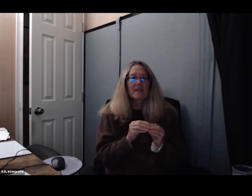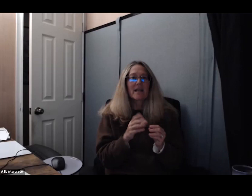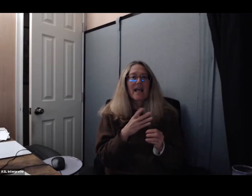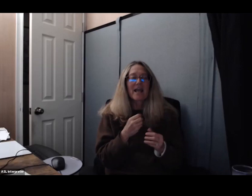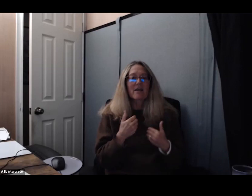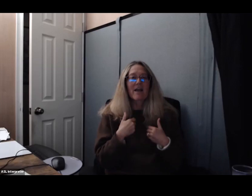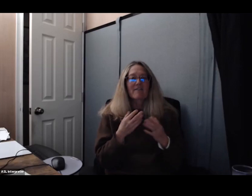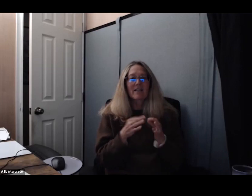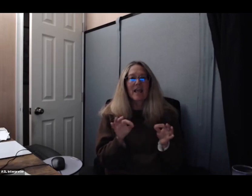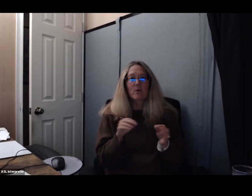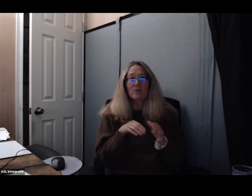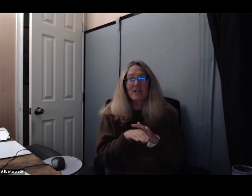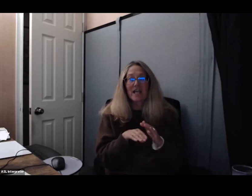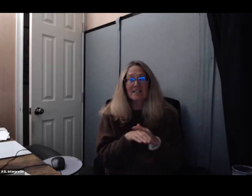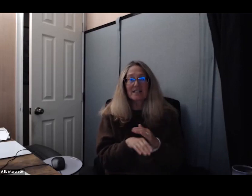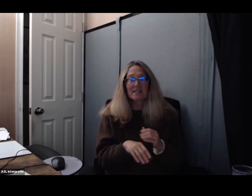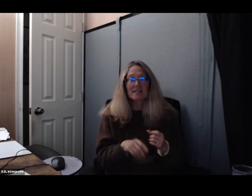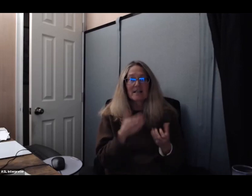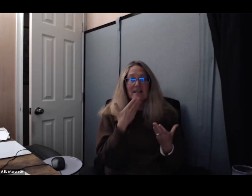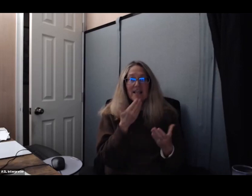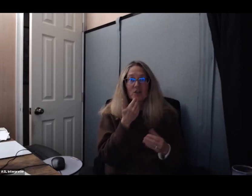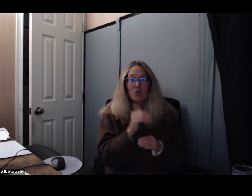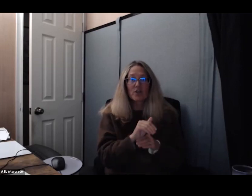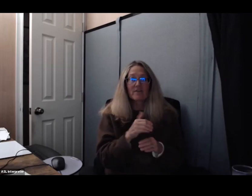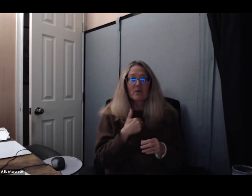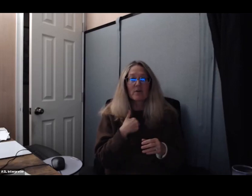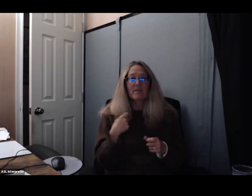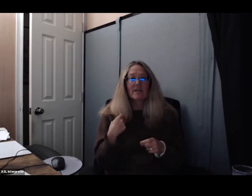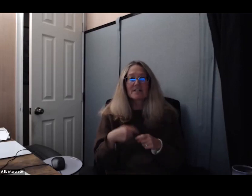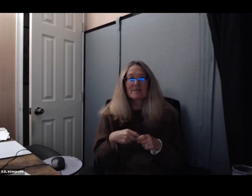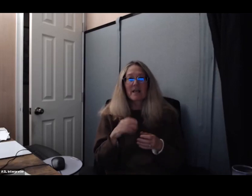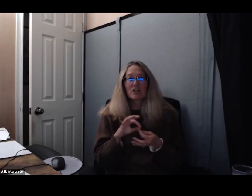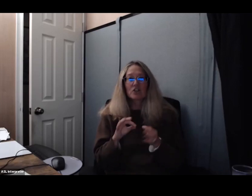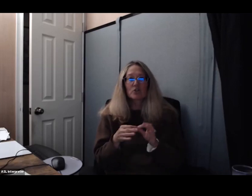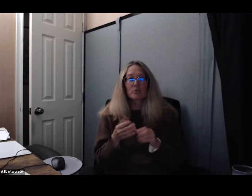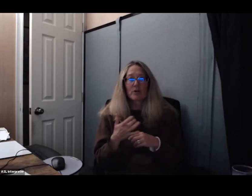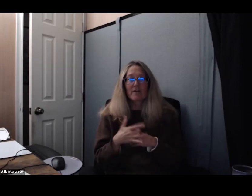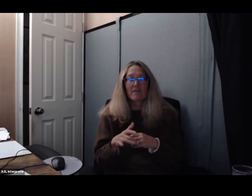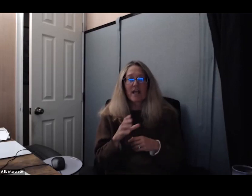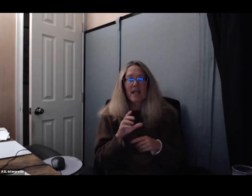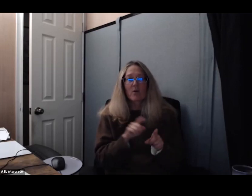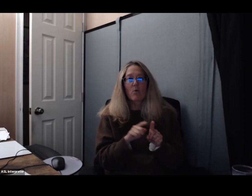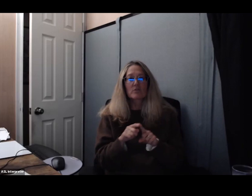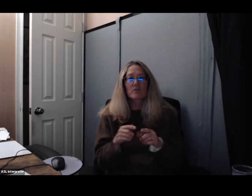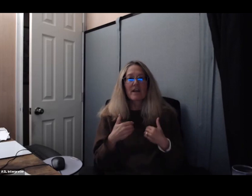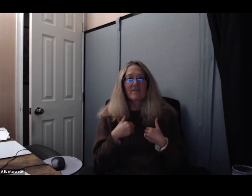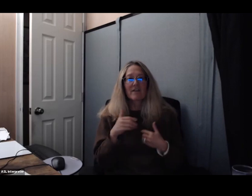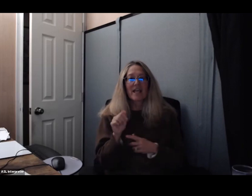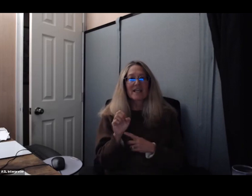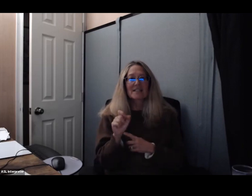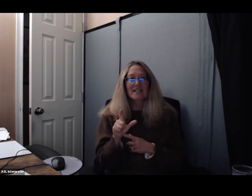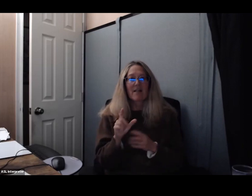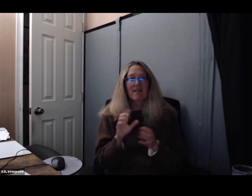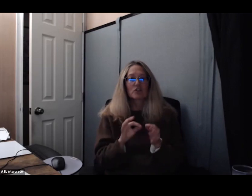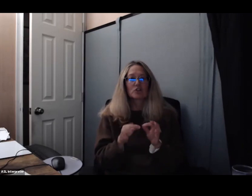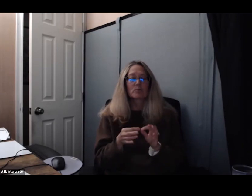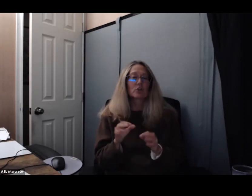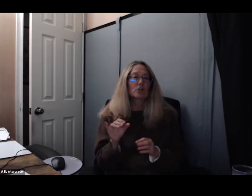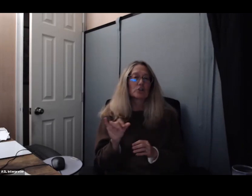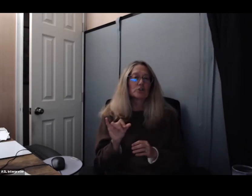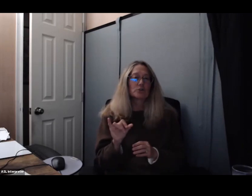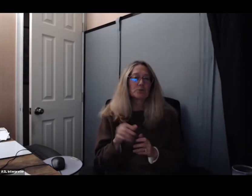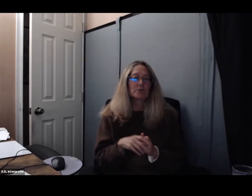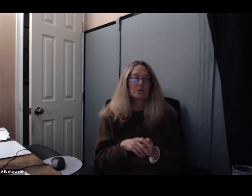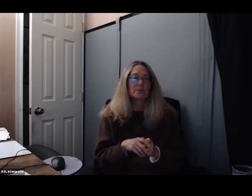access. Thank you. Good evening. We have Spanish interpretation available and we also have ASL interpretation